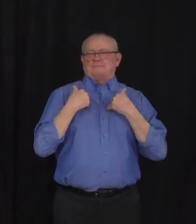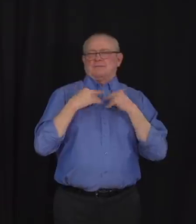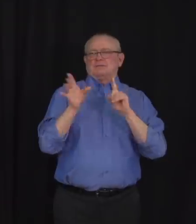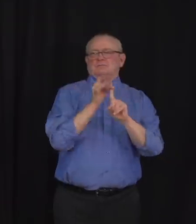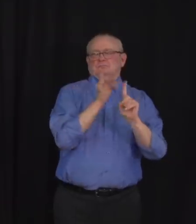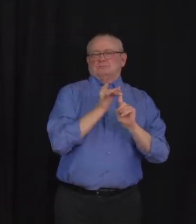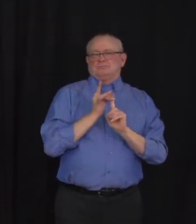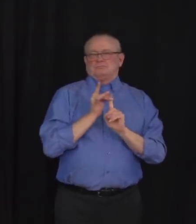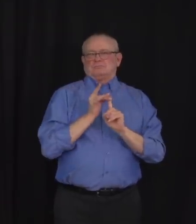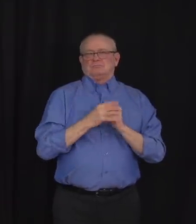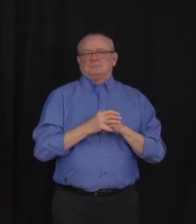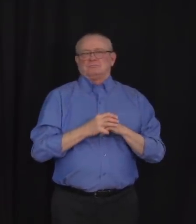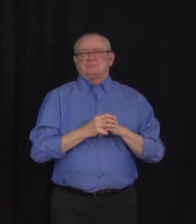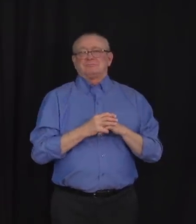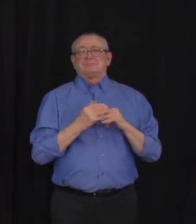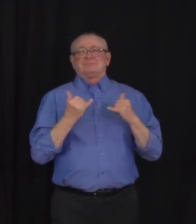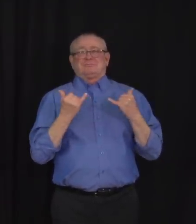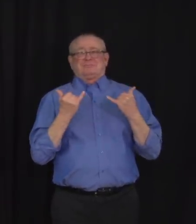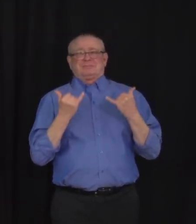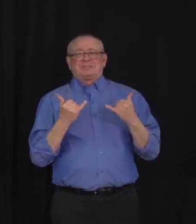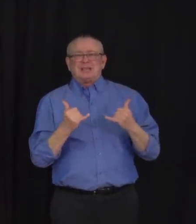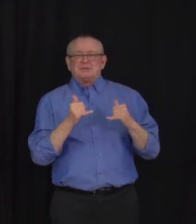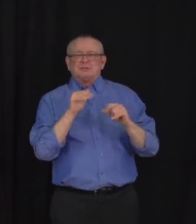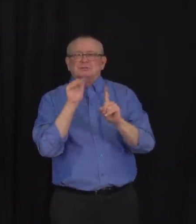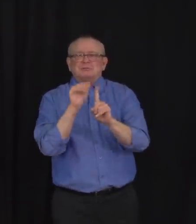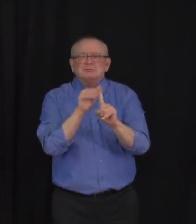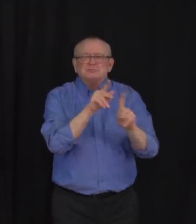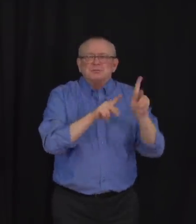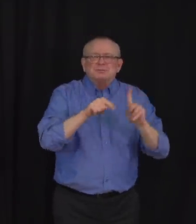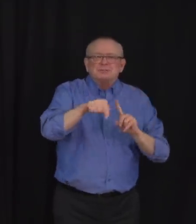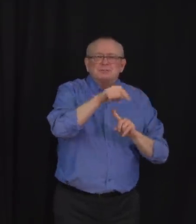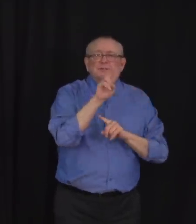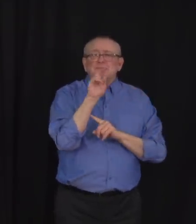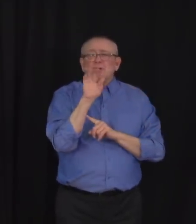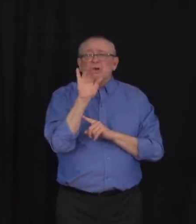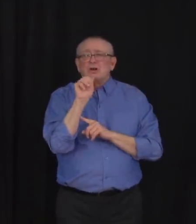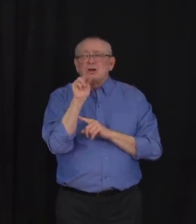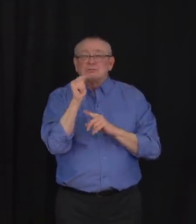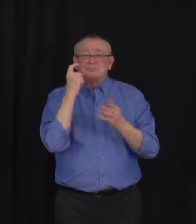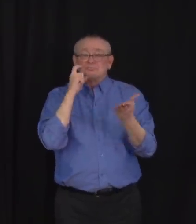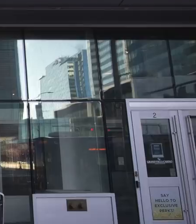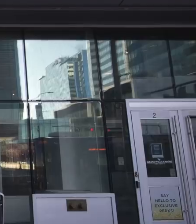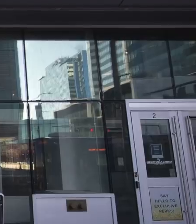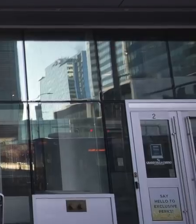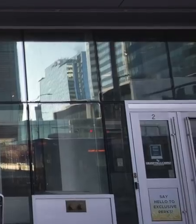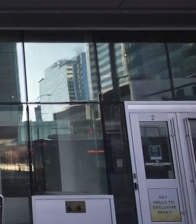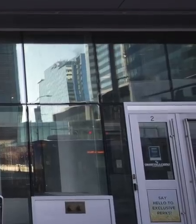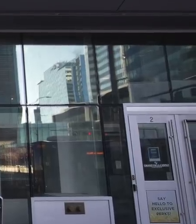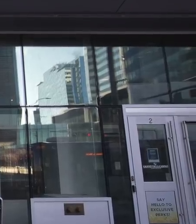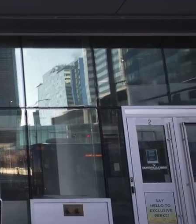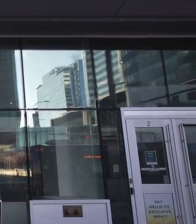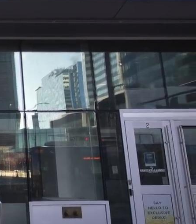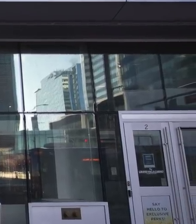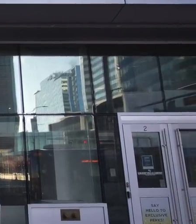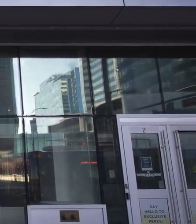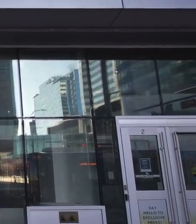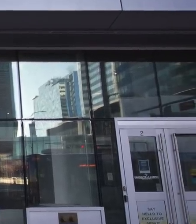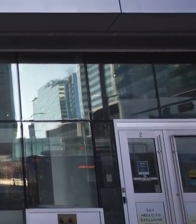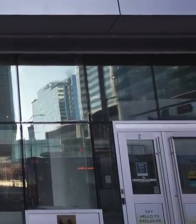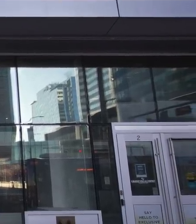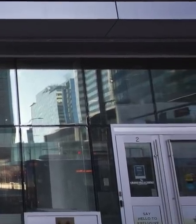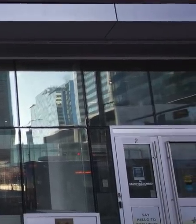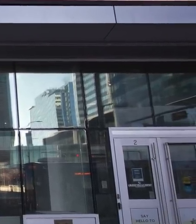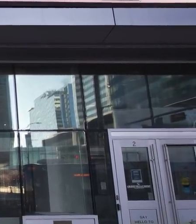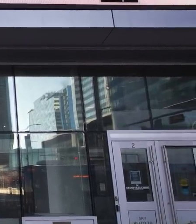close contacts the chance to get tested twice as a precautionary measure. We are actively reviewing the literature